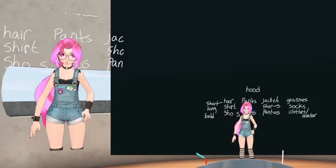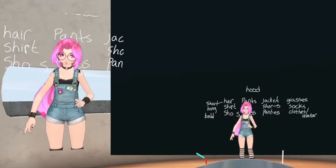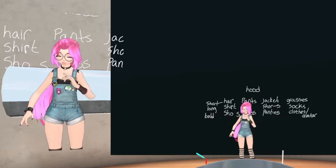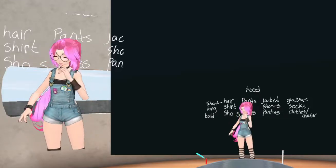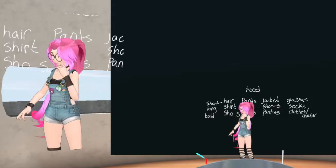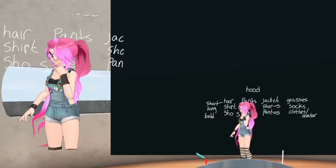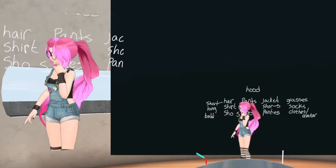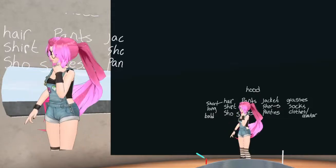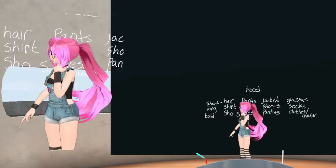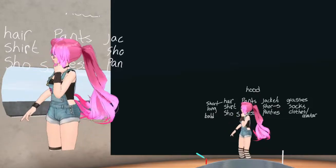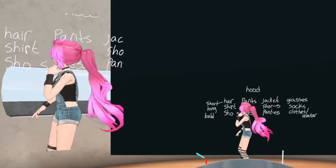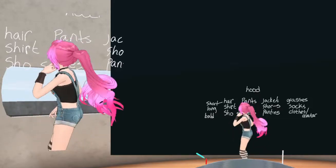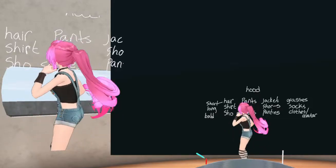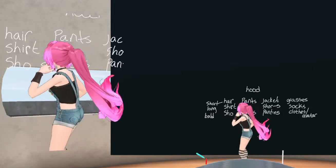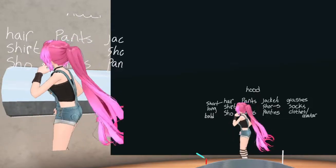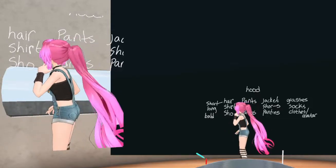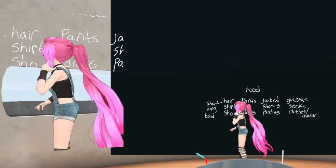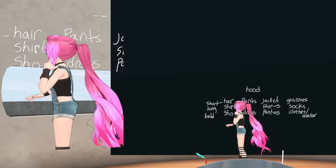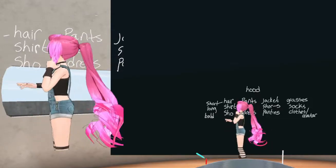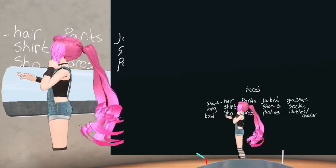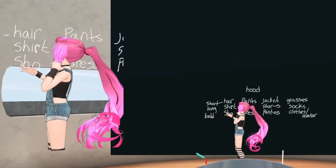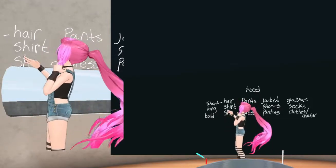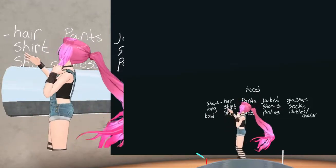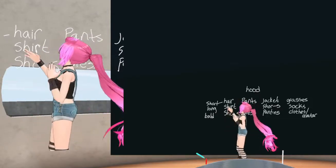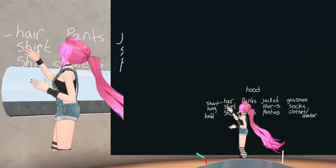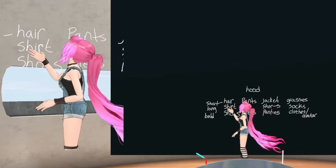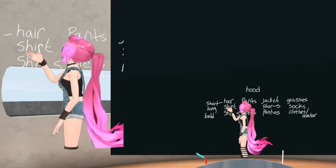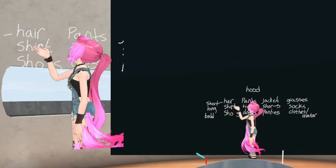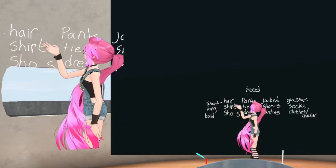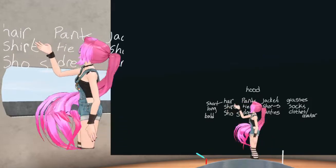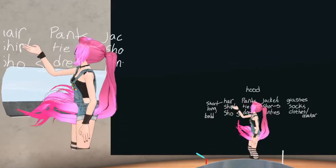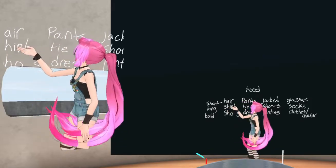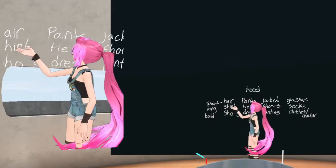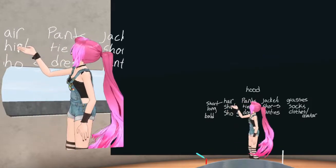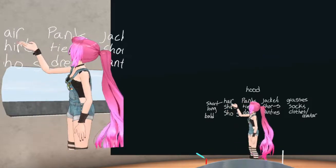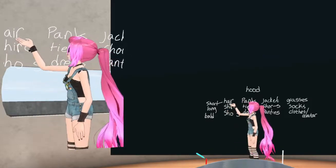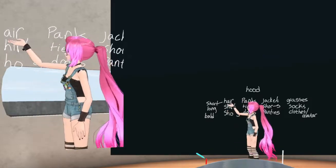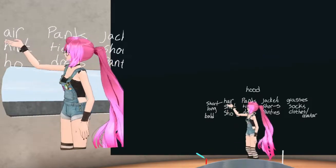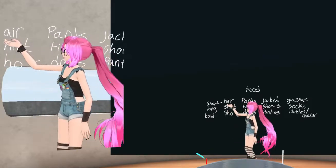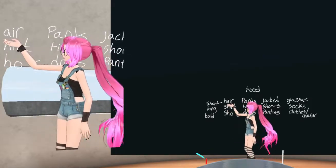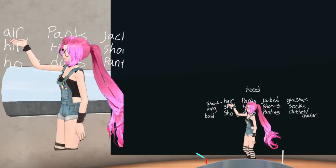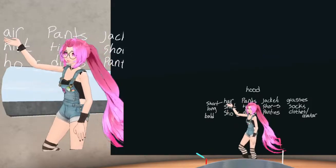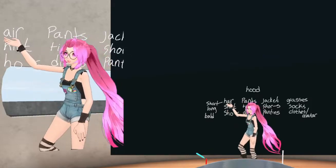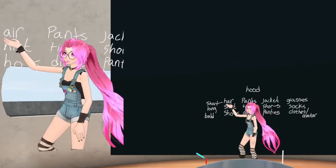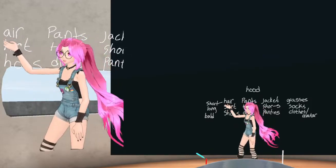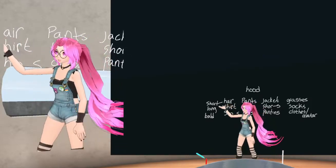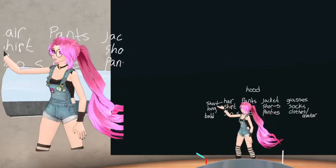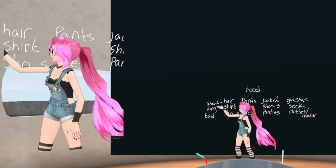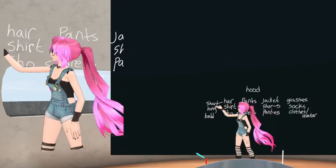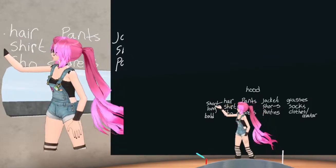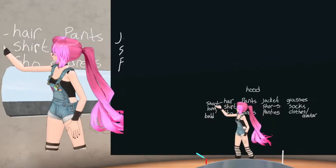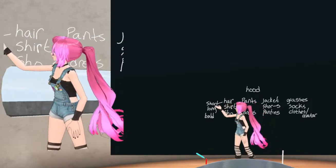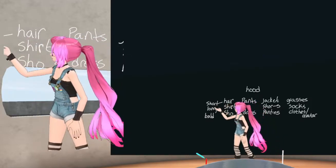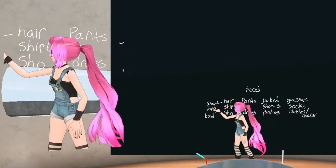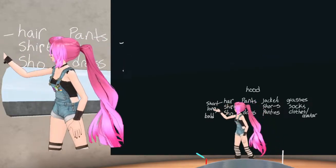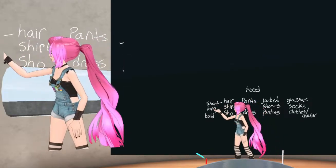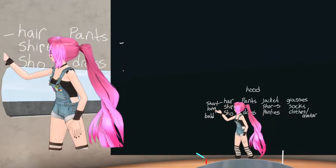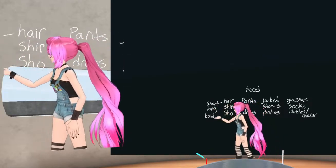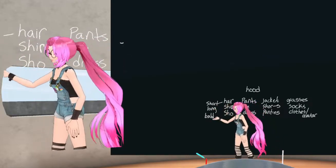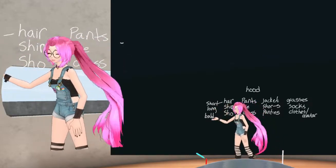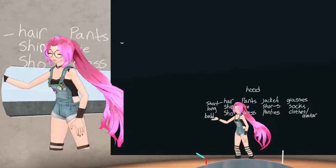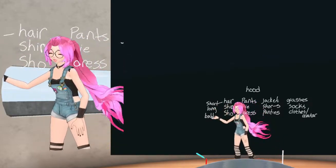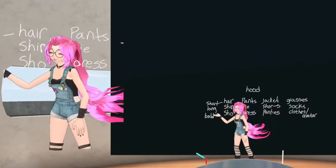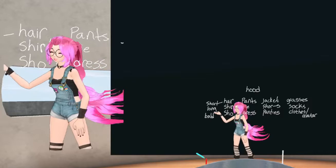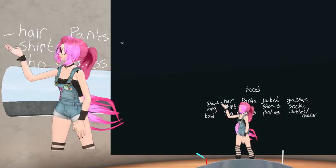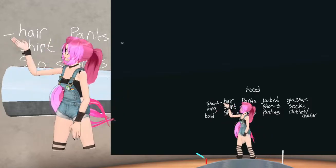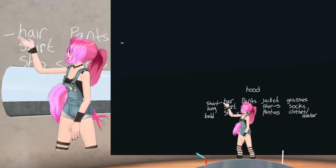Yeah, Bill Vickers, my home dog. All right. So now we know how to say hair. We know how to say short, long,